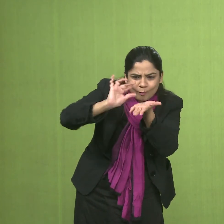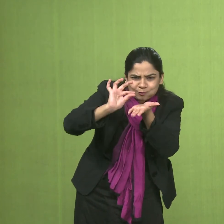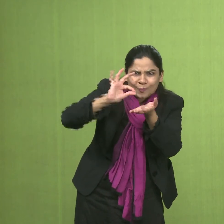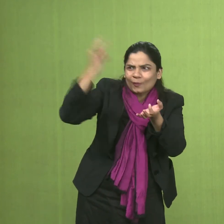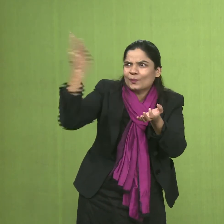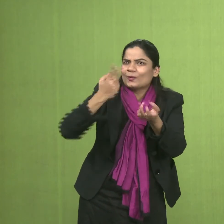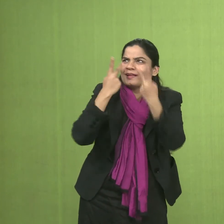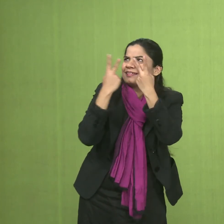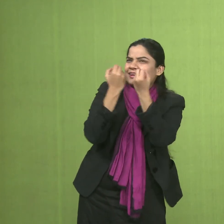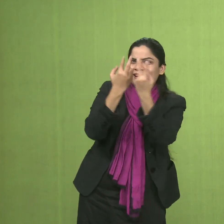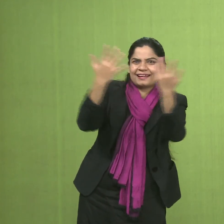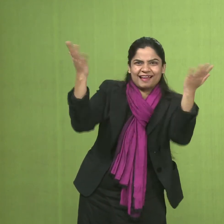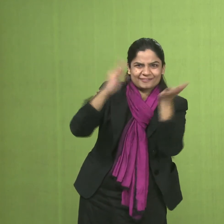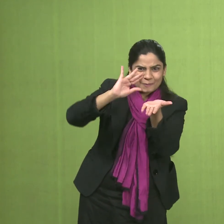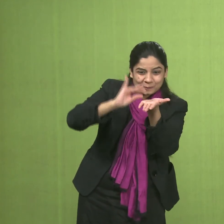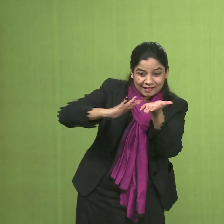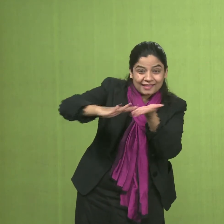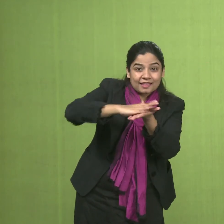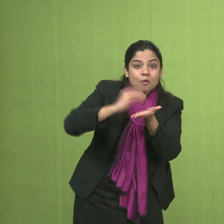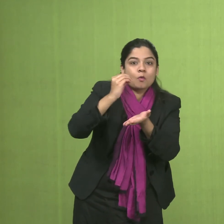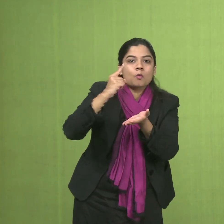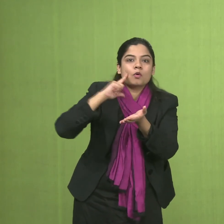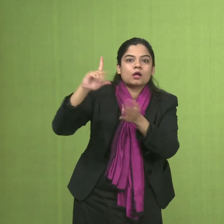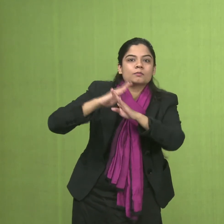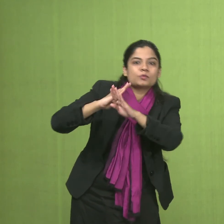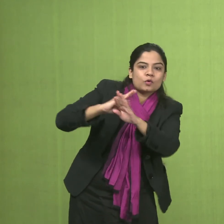very non-stick, now that it's come in the market quite often.